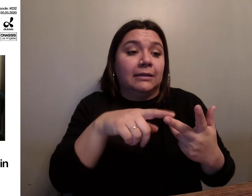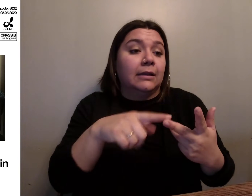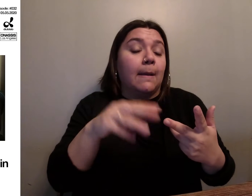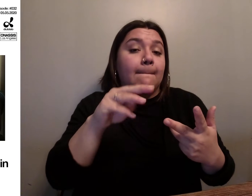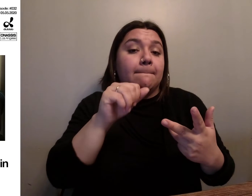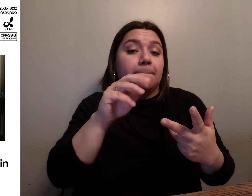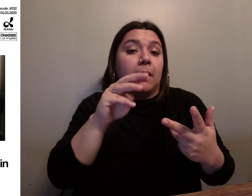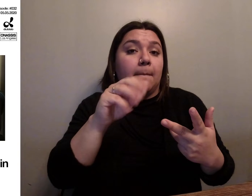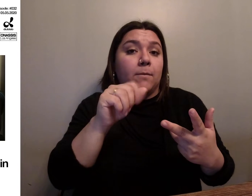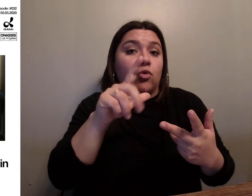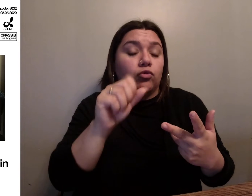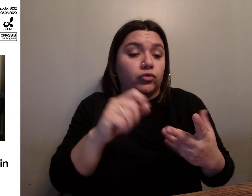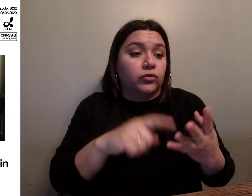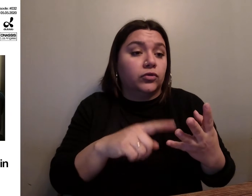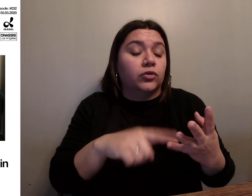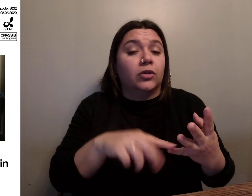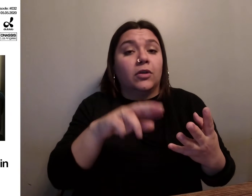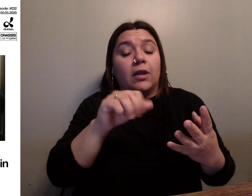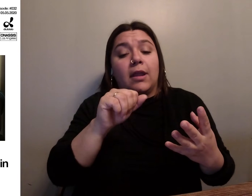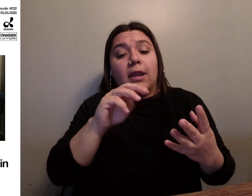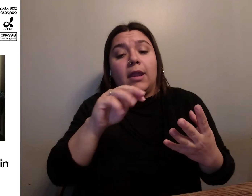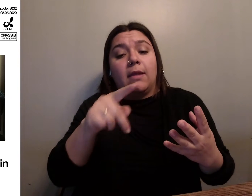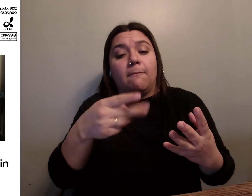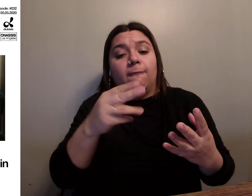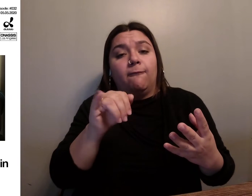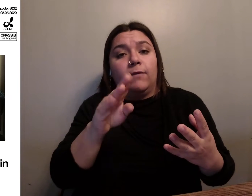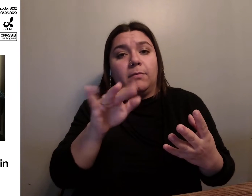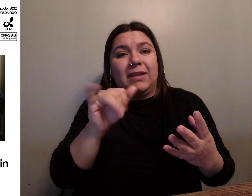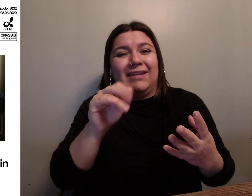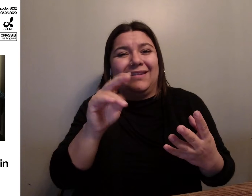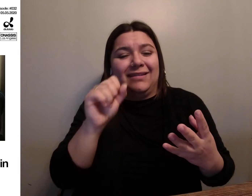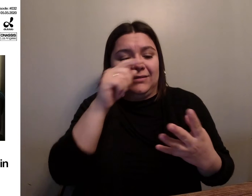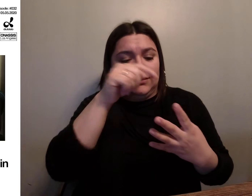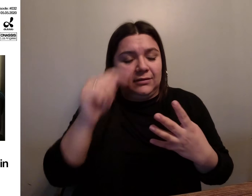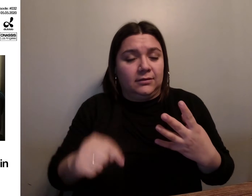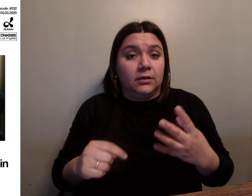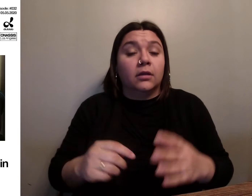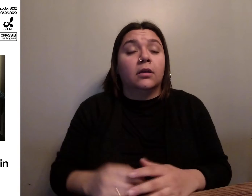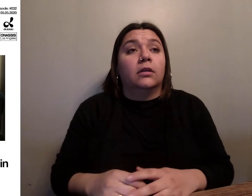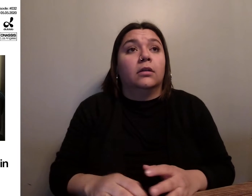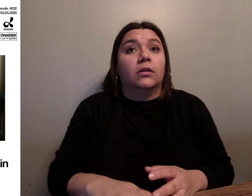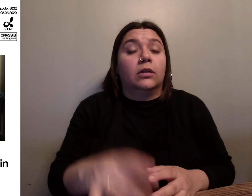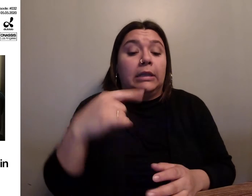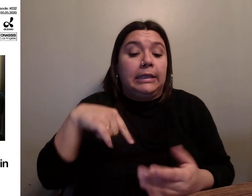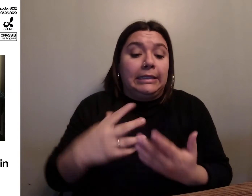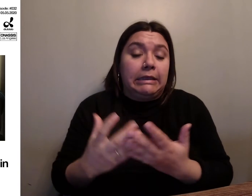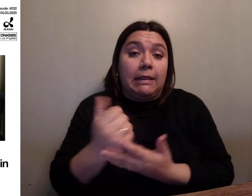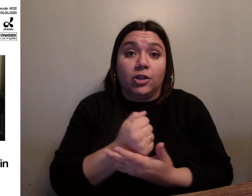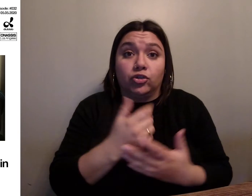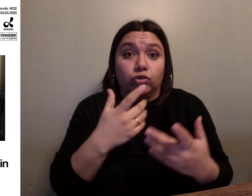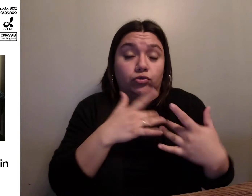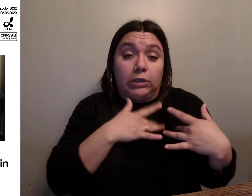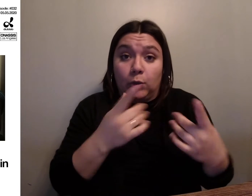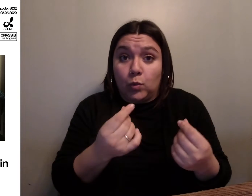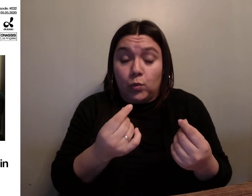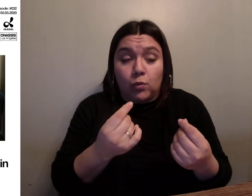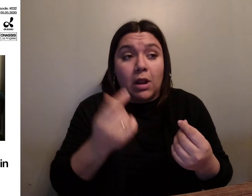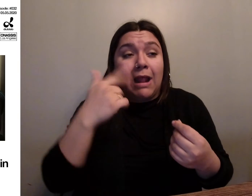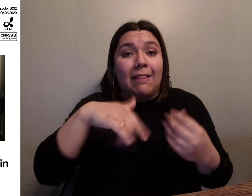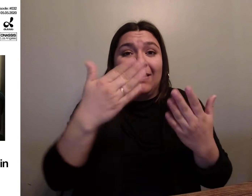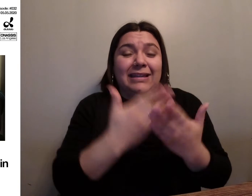And what these collections did was to take these things out of context. Well, the problem is you can't put them